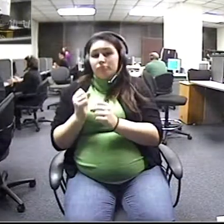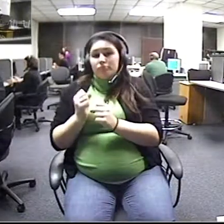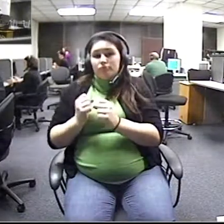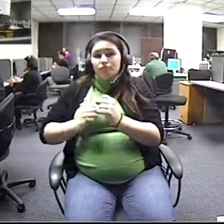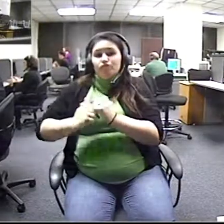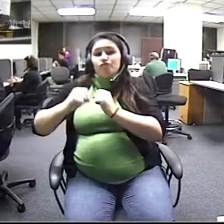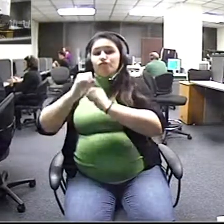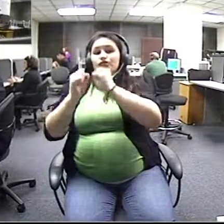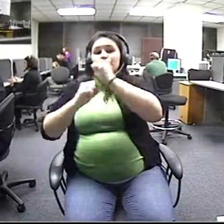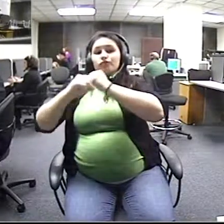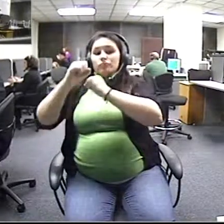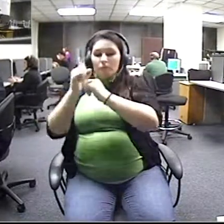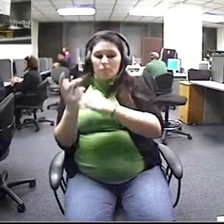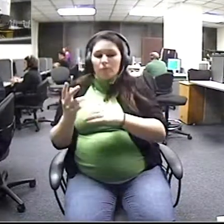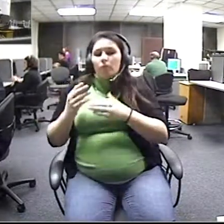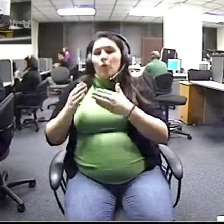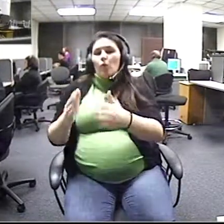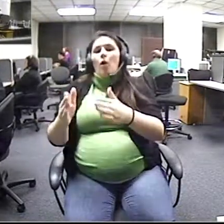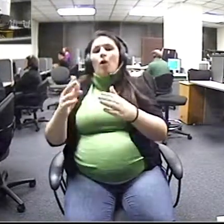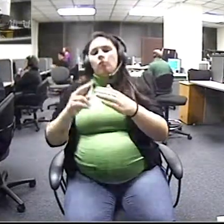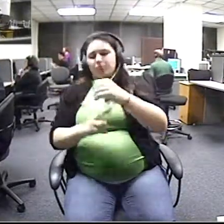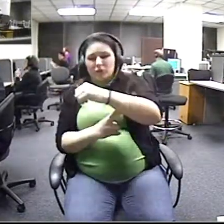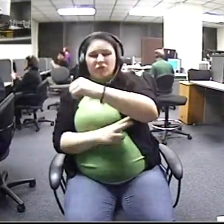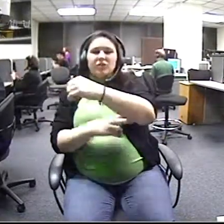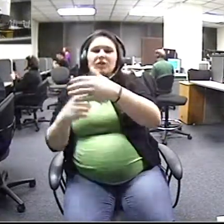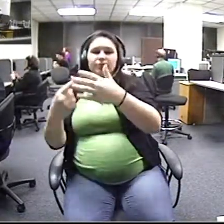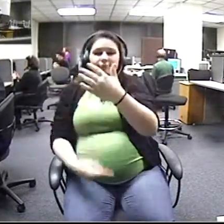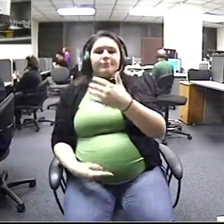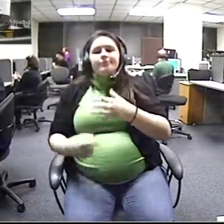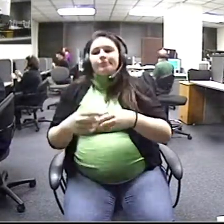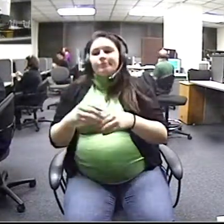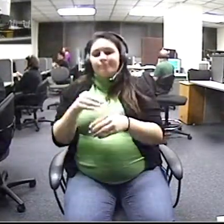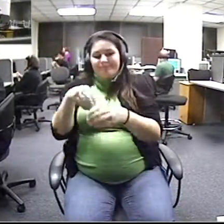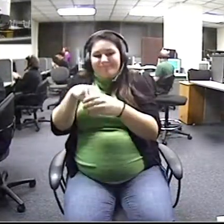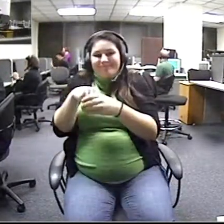parks, and other public works within that state. Please stop.